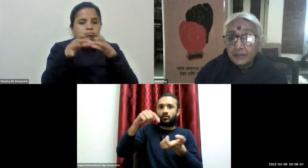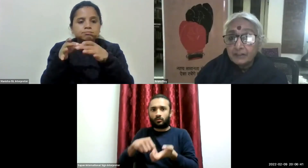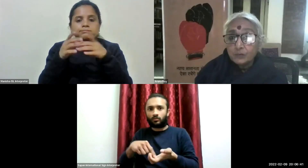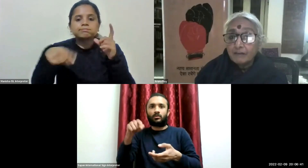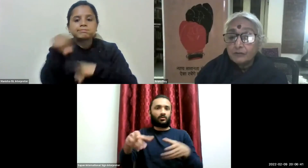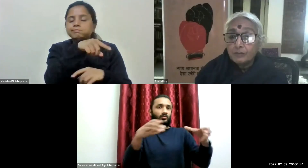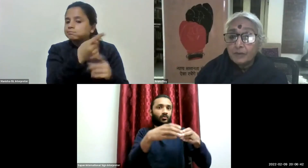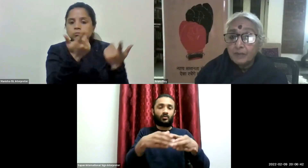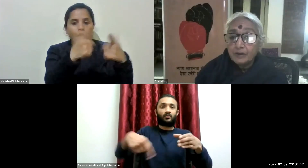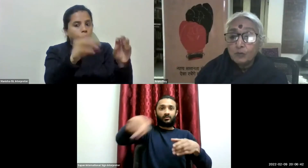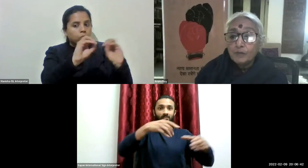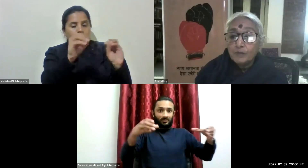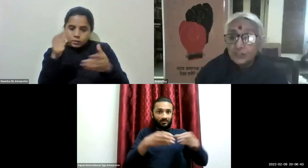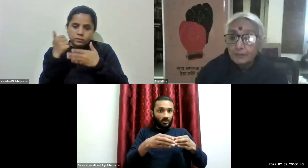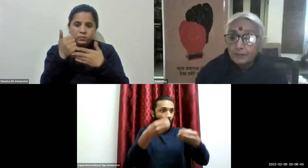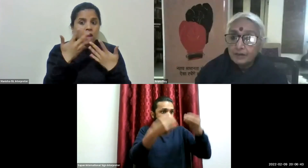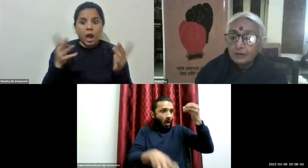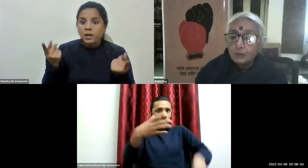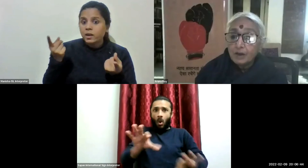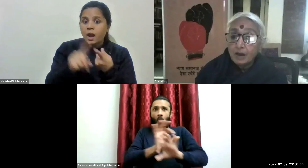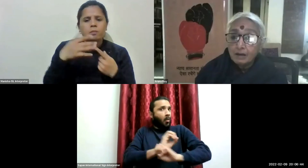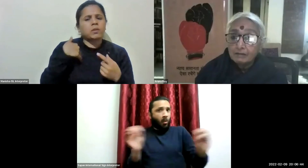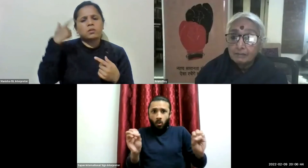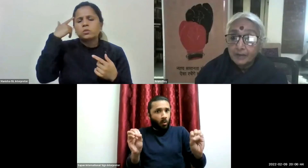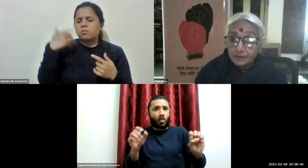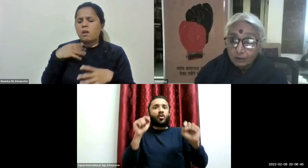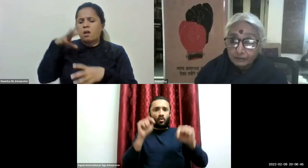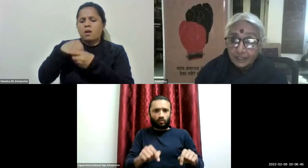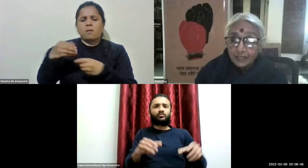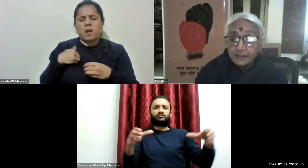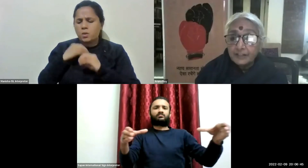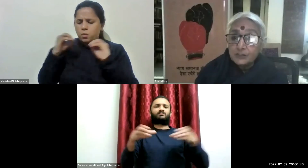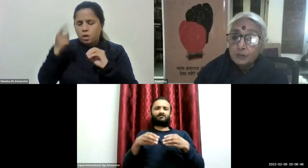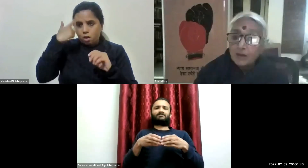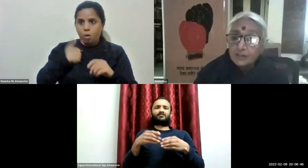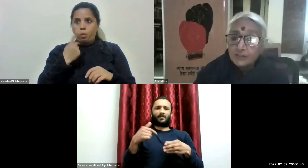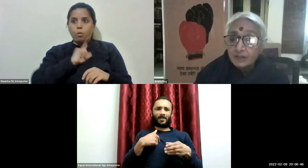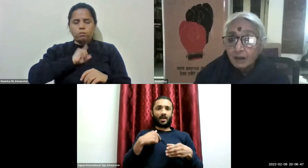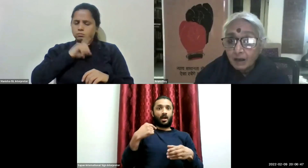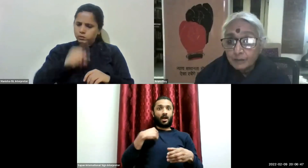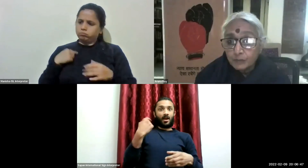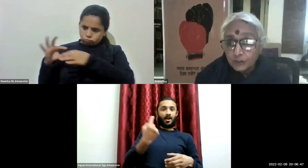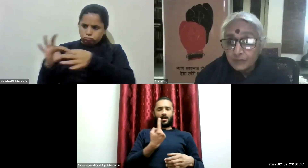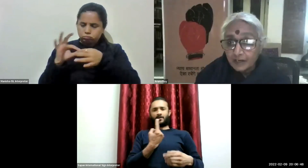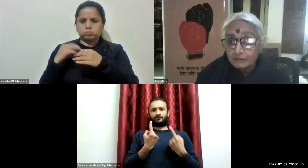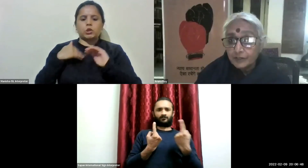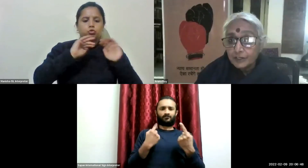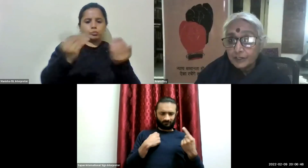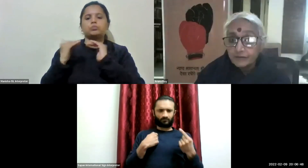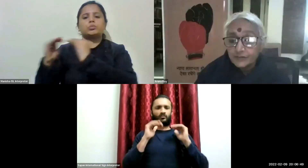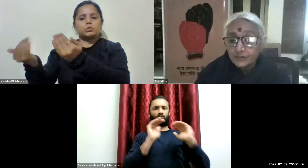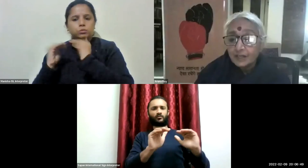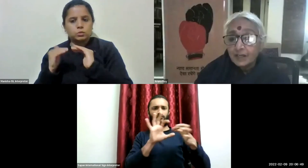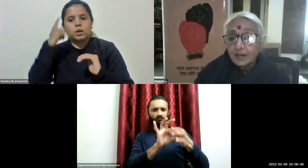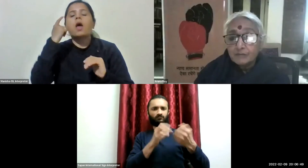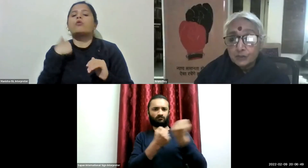It's something that we have to remember, no matter which campaign we are part of, that these demands are the bottom line for each one